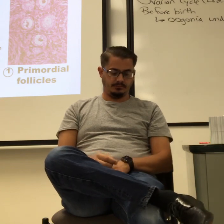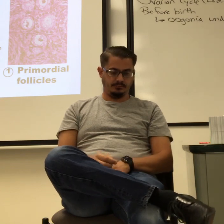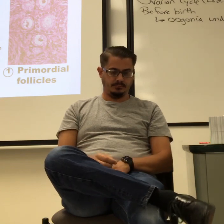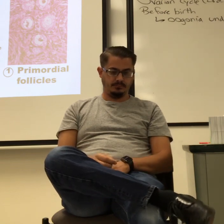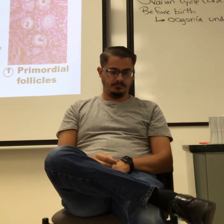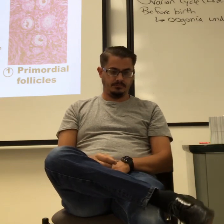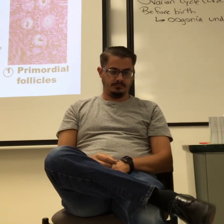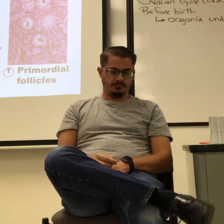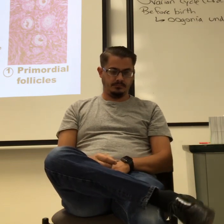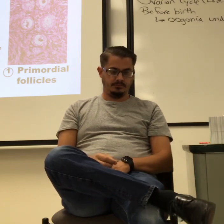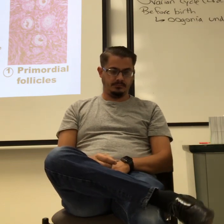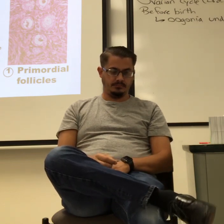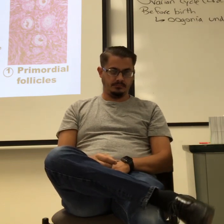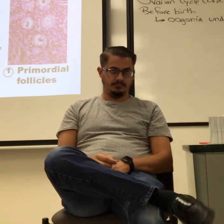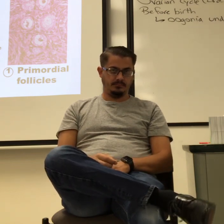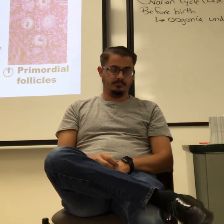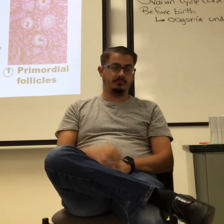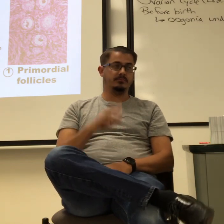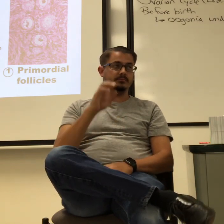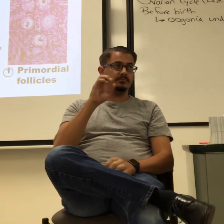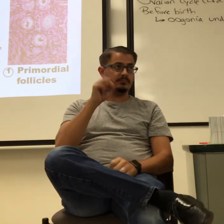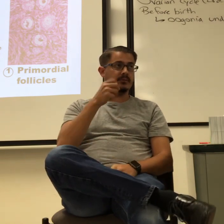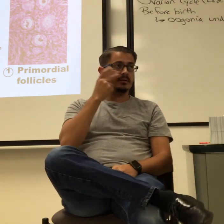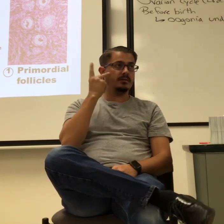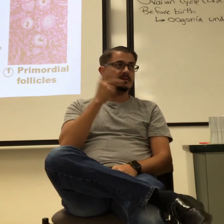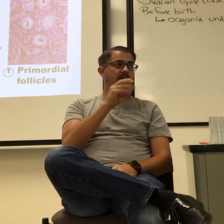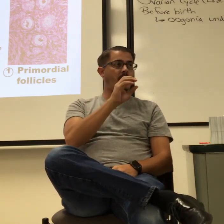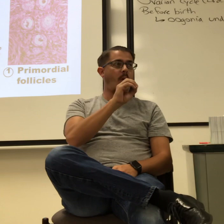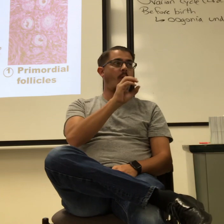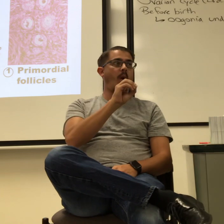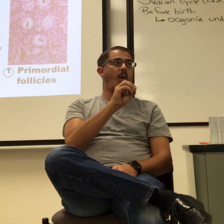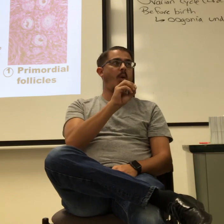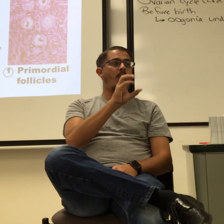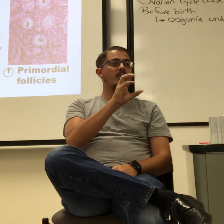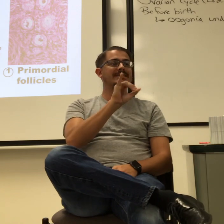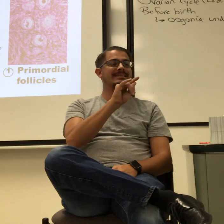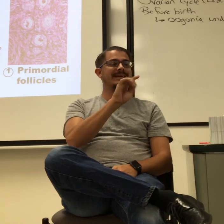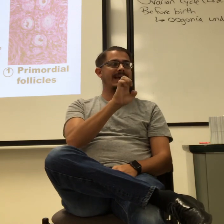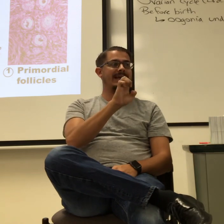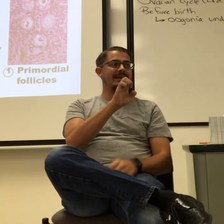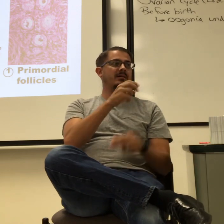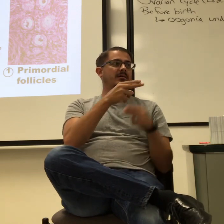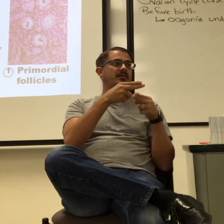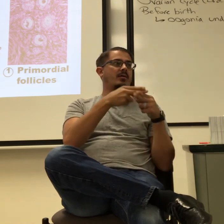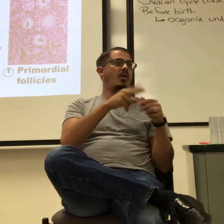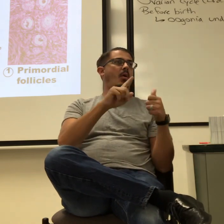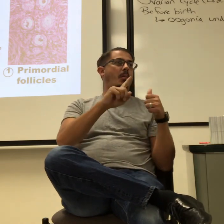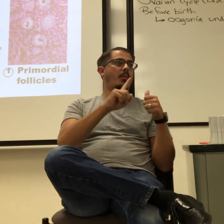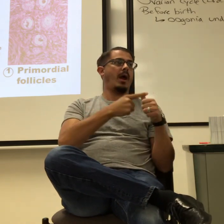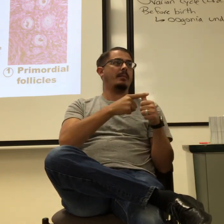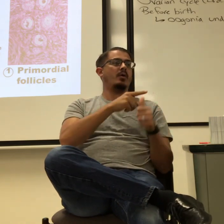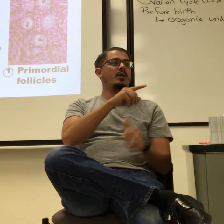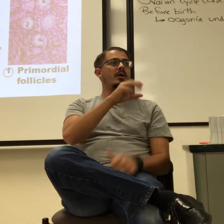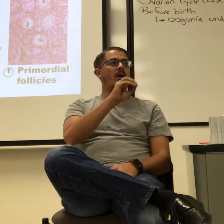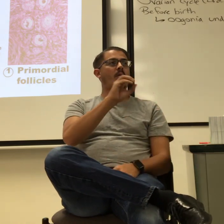And you can see them there. It's an oocyte. We call it a primary oocyte.